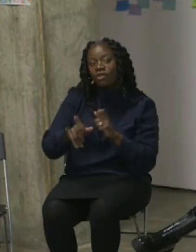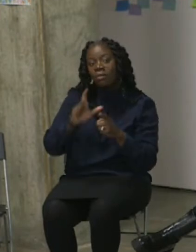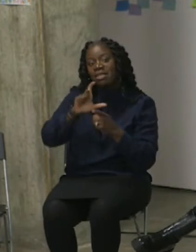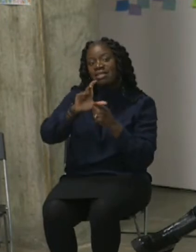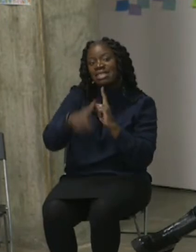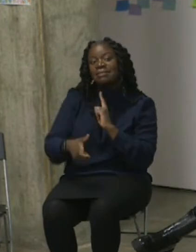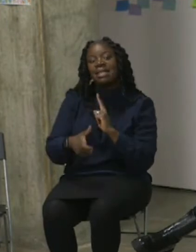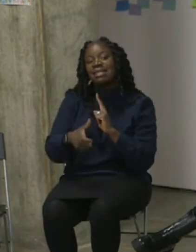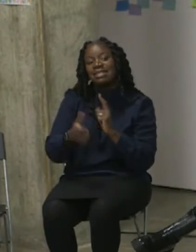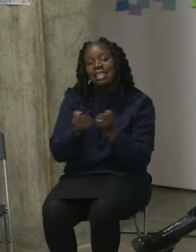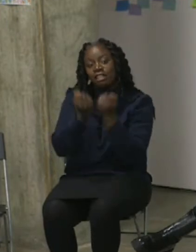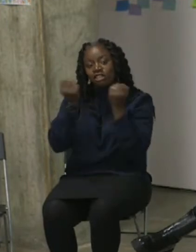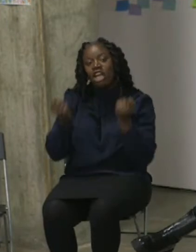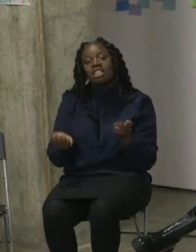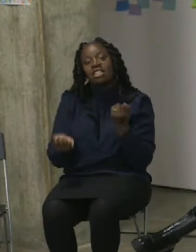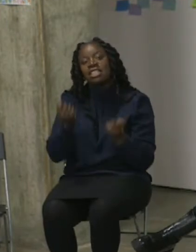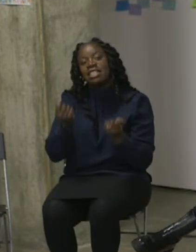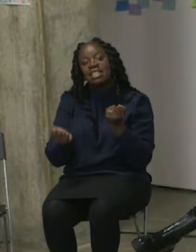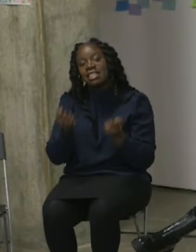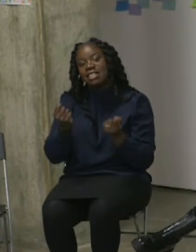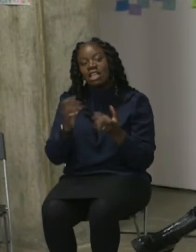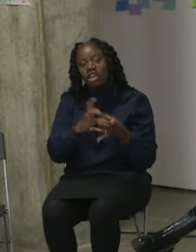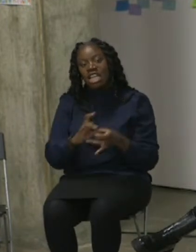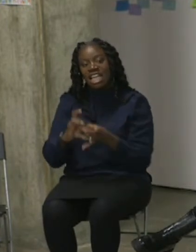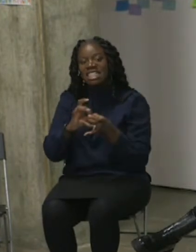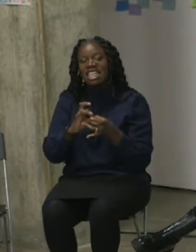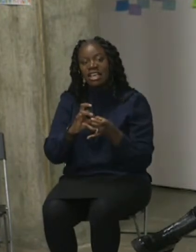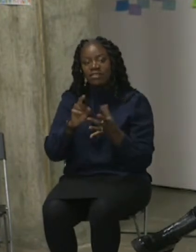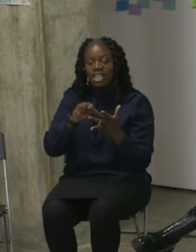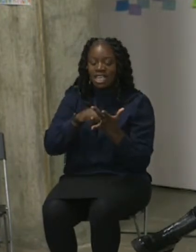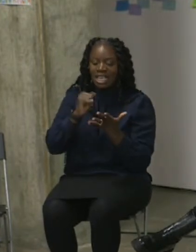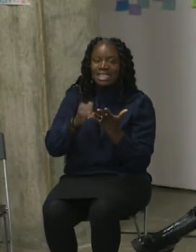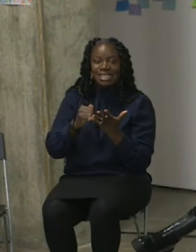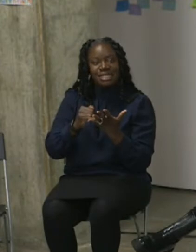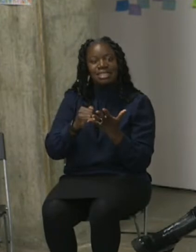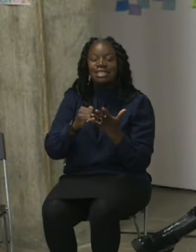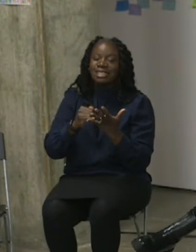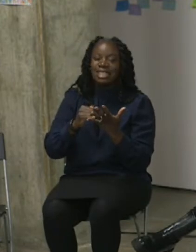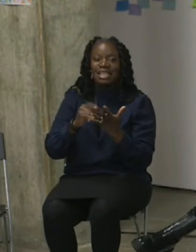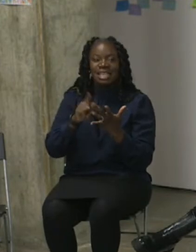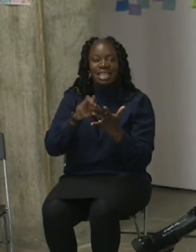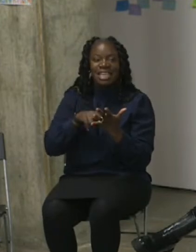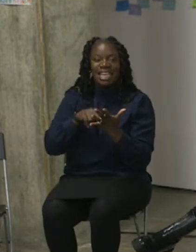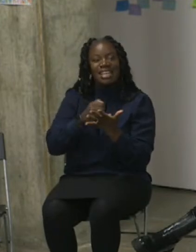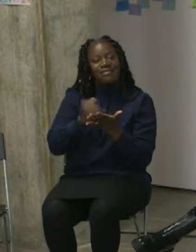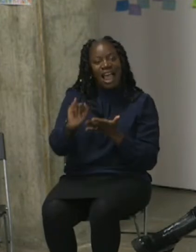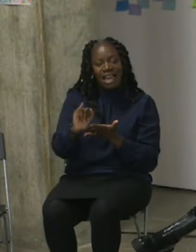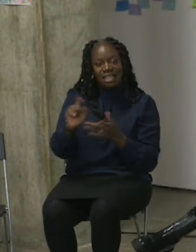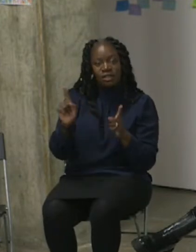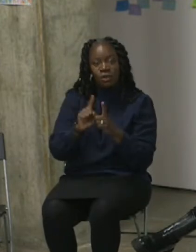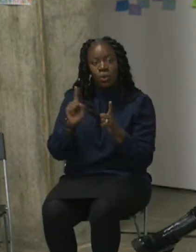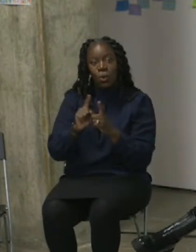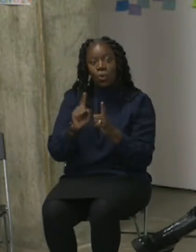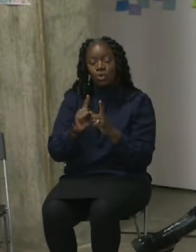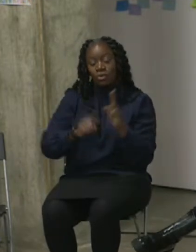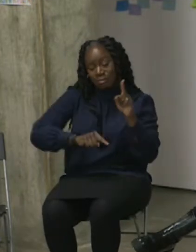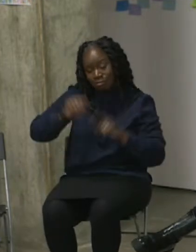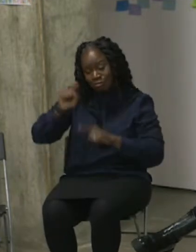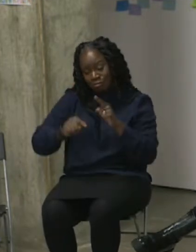justice collectives like Sins Invalid, Autistic People of Colour Collective, and the Abolition and